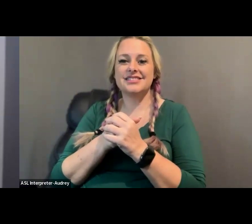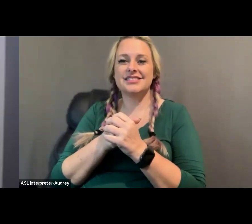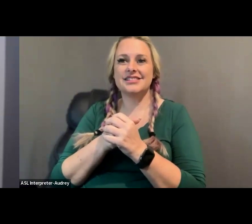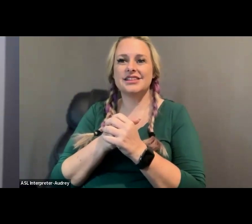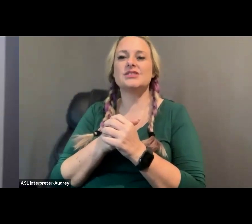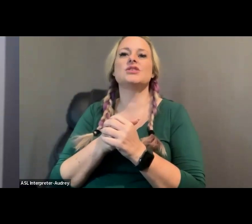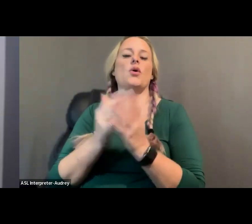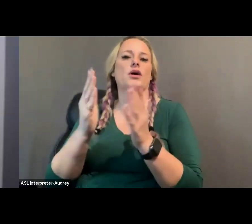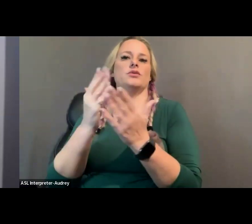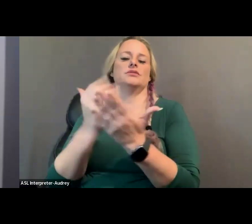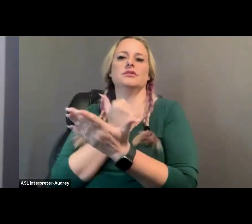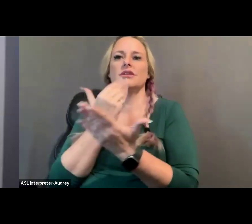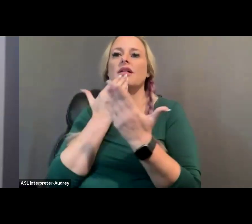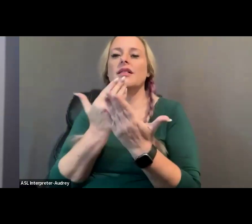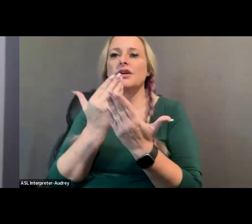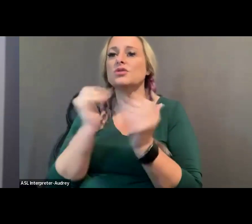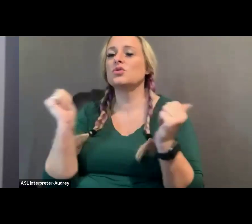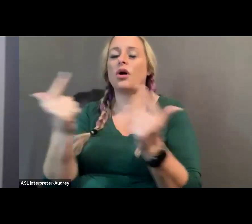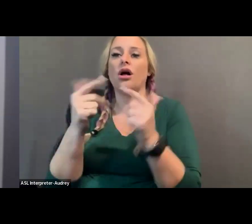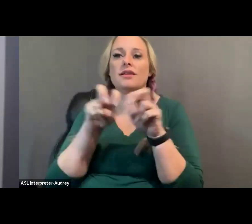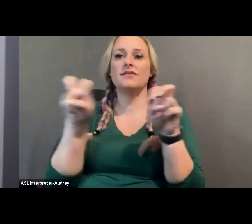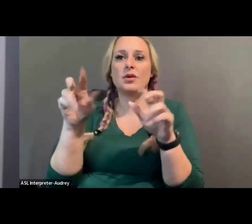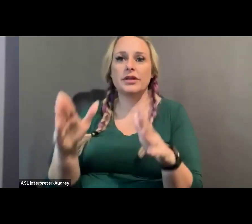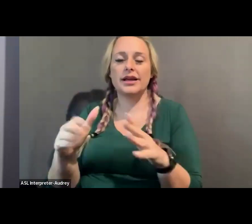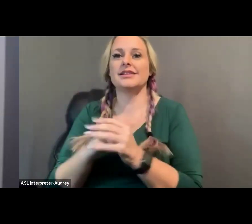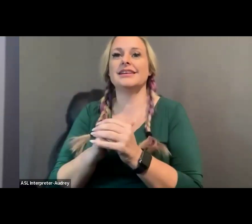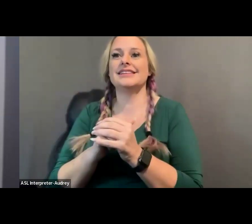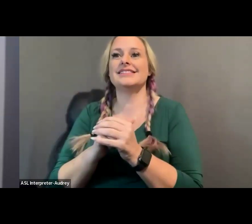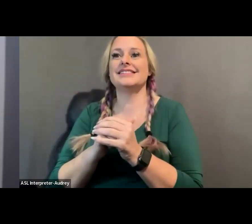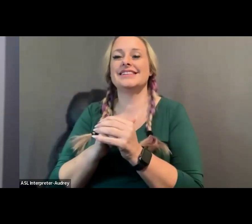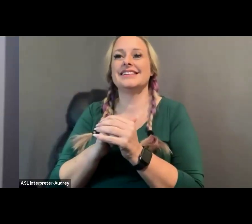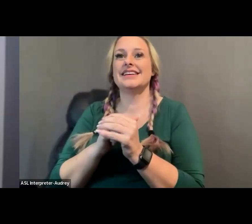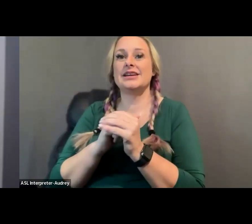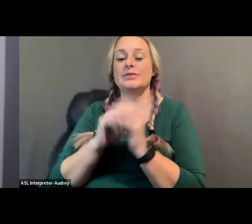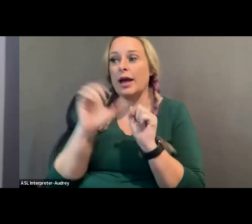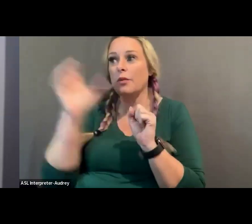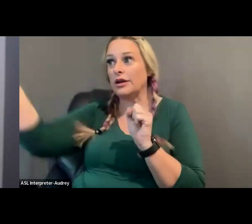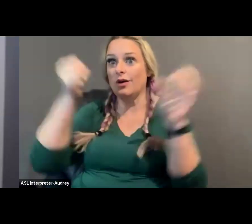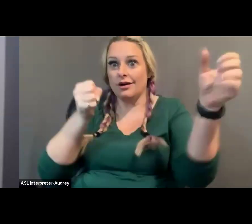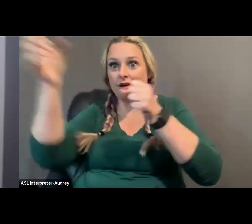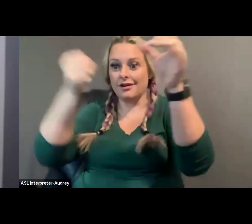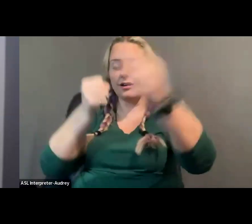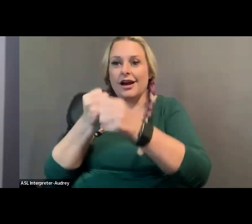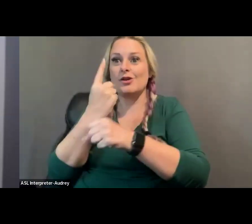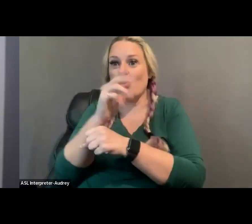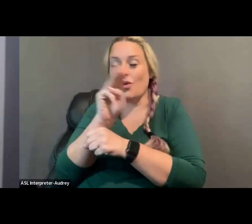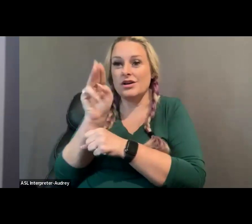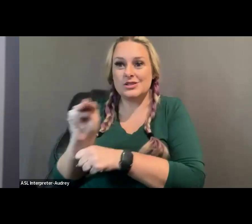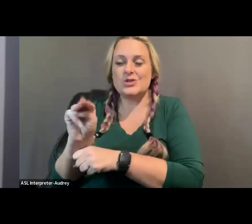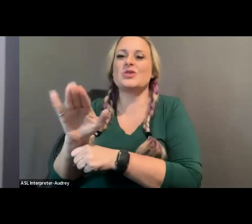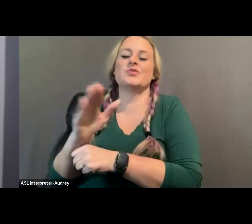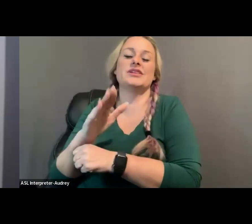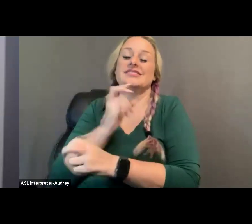I want to just say thank you to all of the panelists. Getting all these people on one Zoom is very hard. So I appreciate all of you being here extra